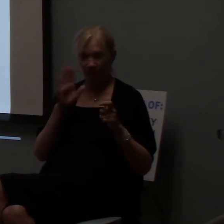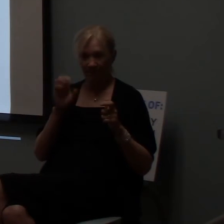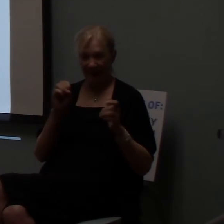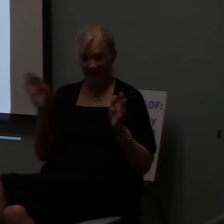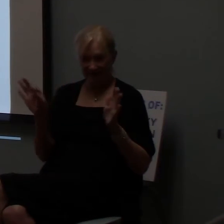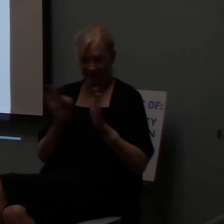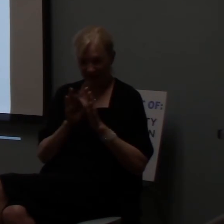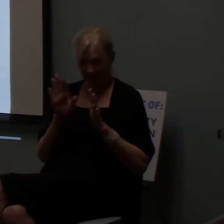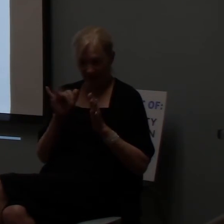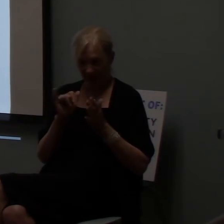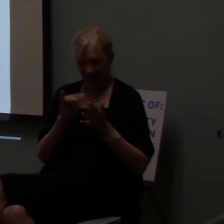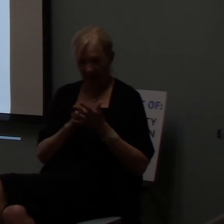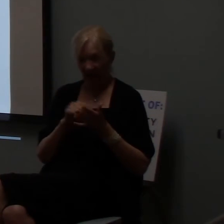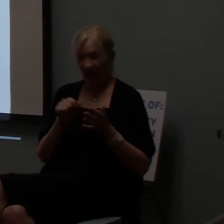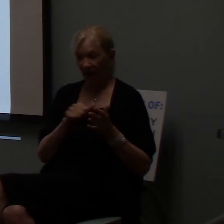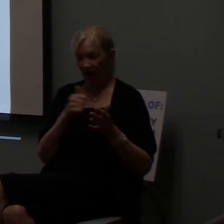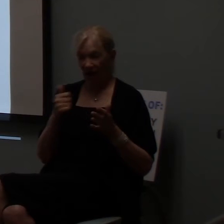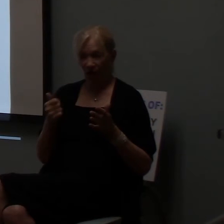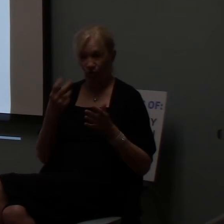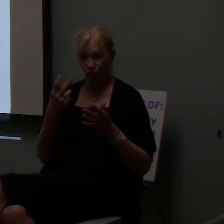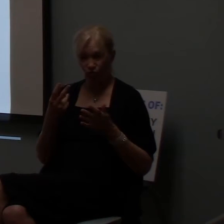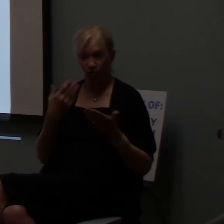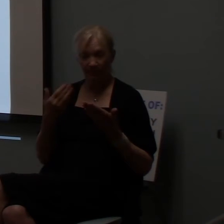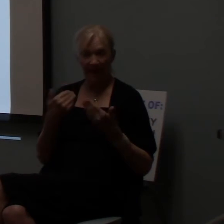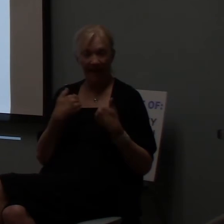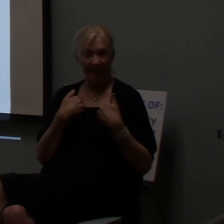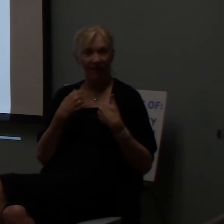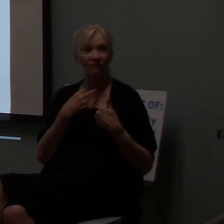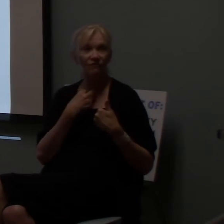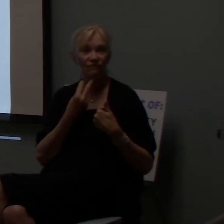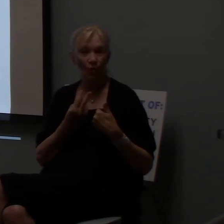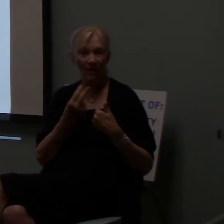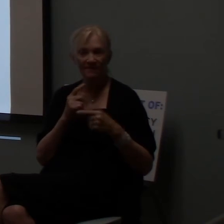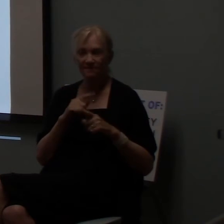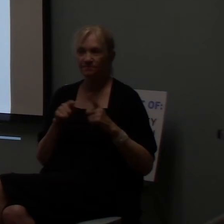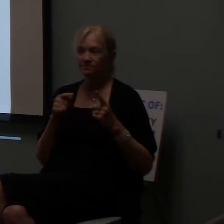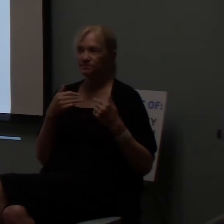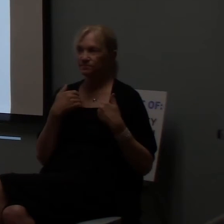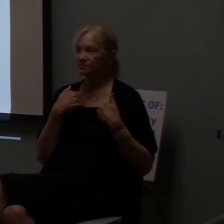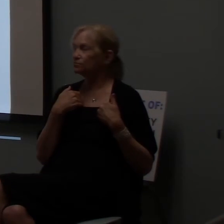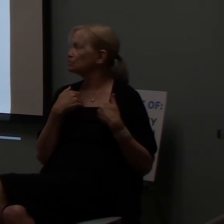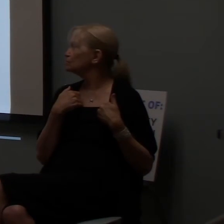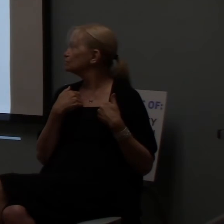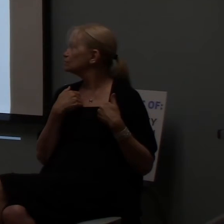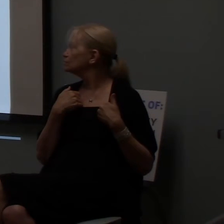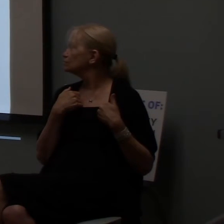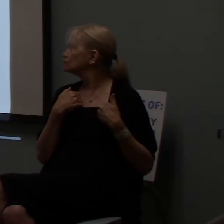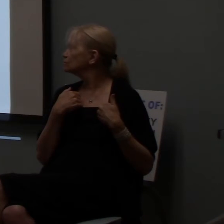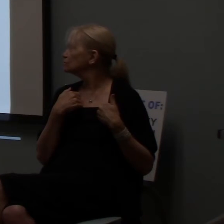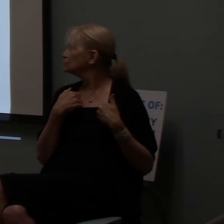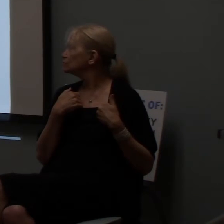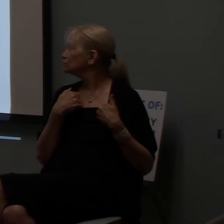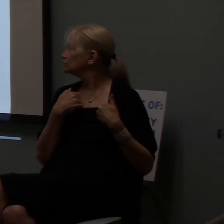that. And so the other 2 may have a little bit of a voice, but I think we have a much